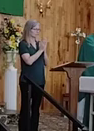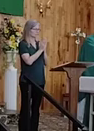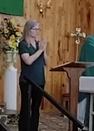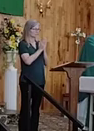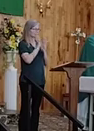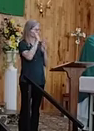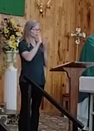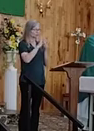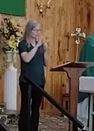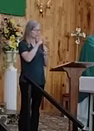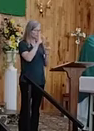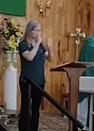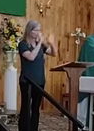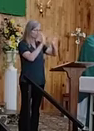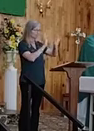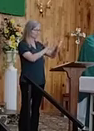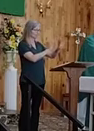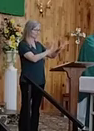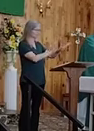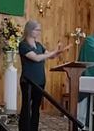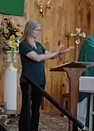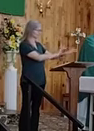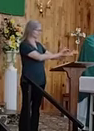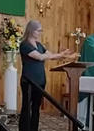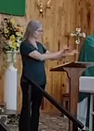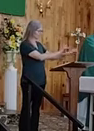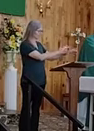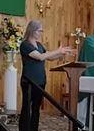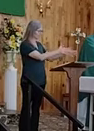sending out your Spirit upon them like dewfall,